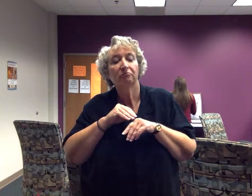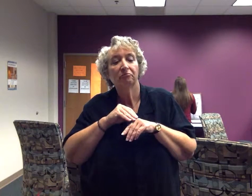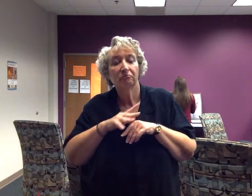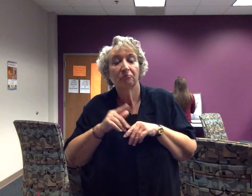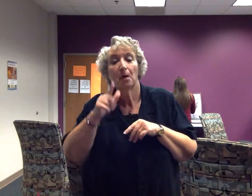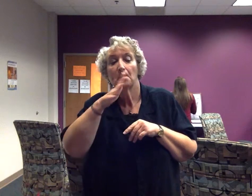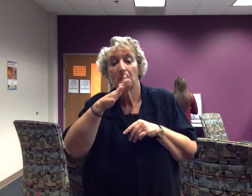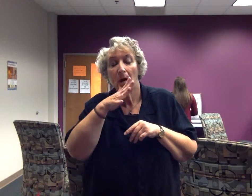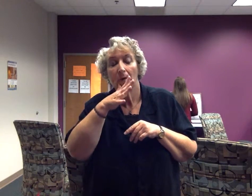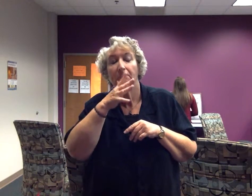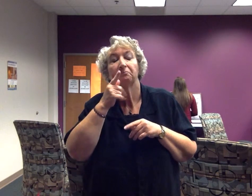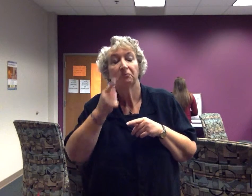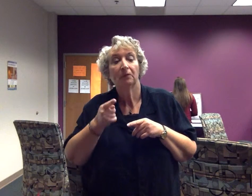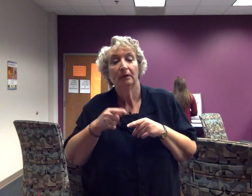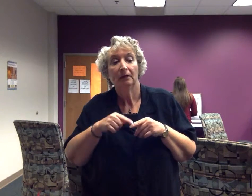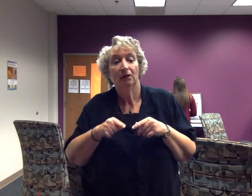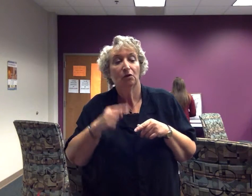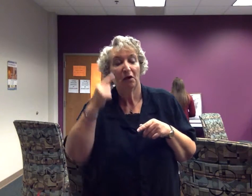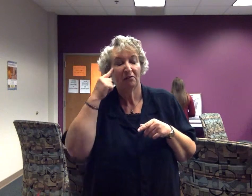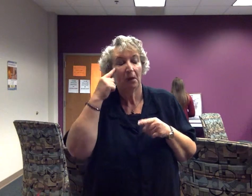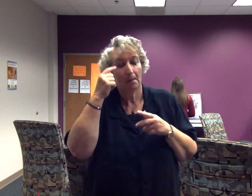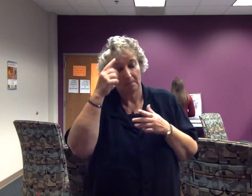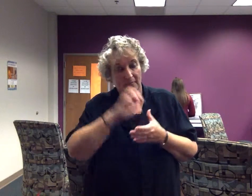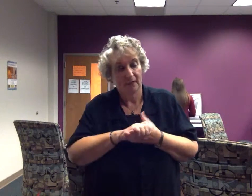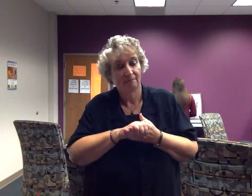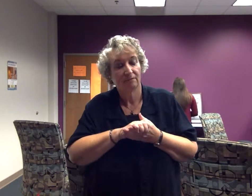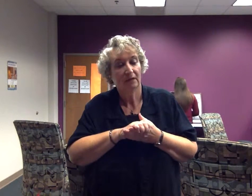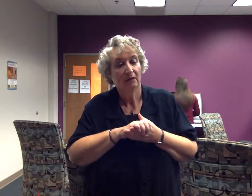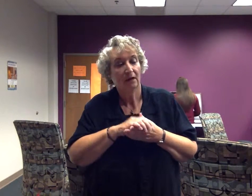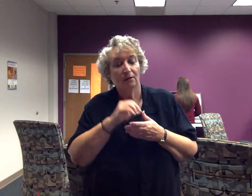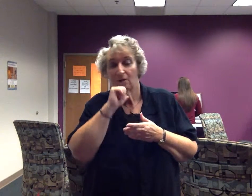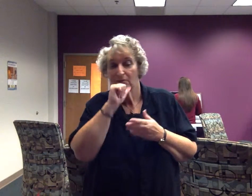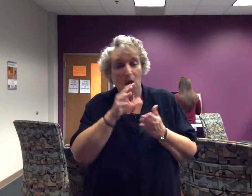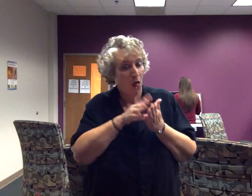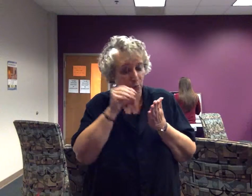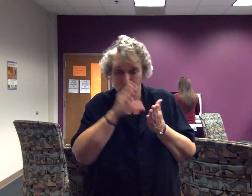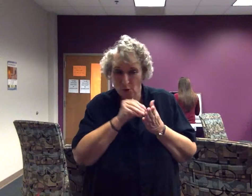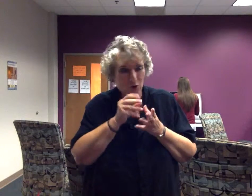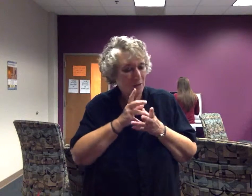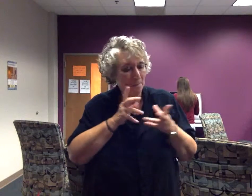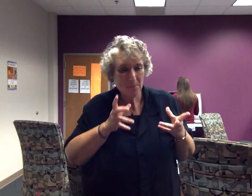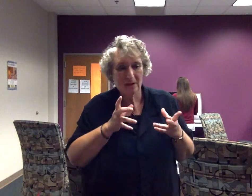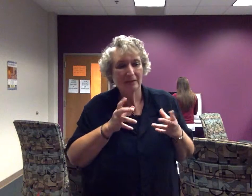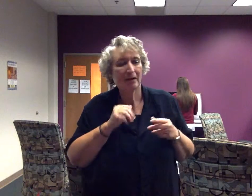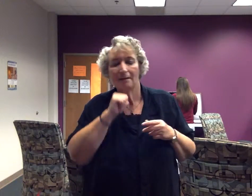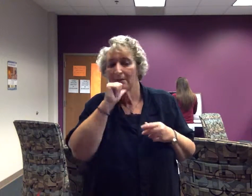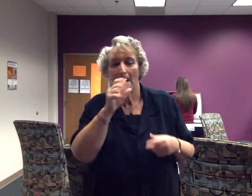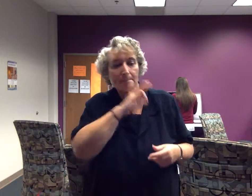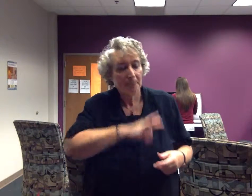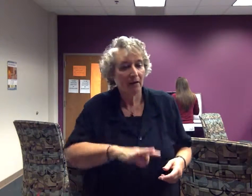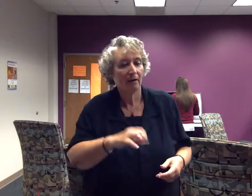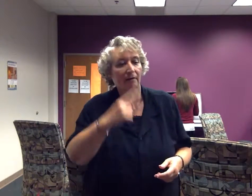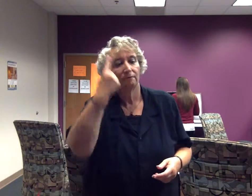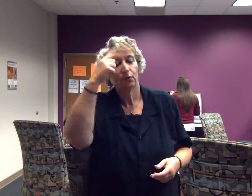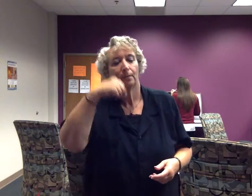had this belief that I wouldn't learn as much, or you had this belief in this case. I'm not going to learn as much. This is not going to be beneficial for me. The policy needs to